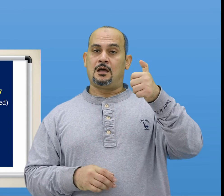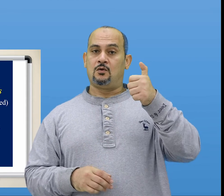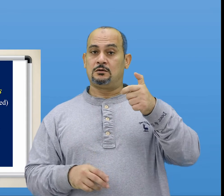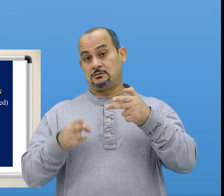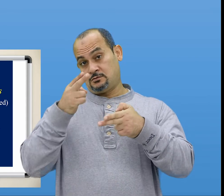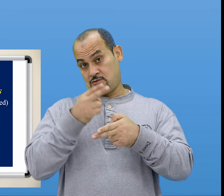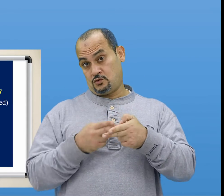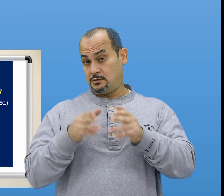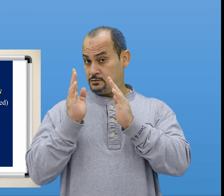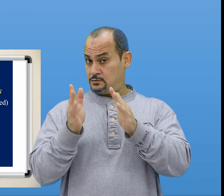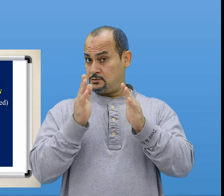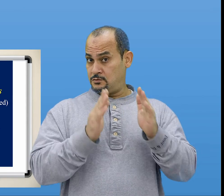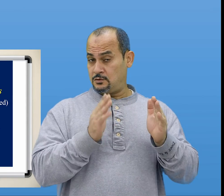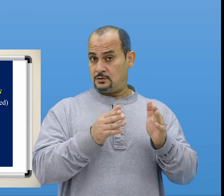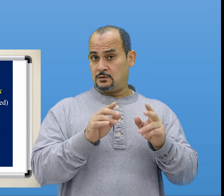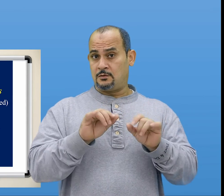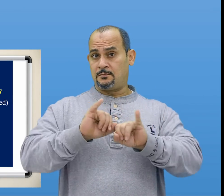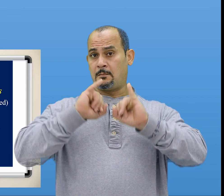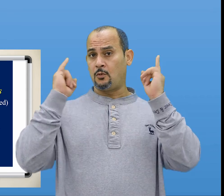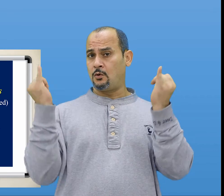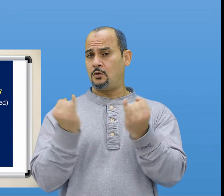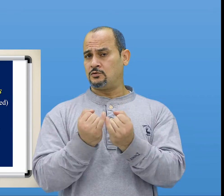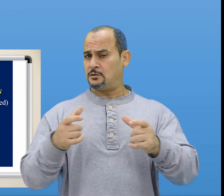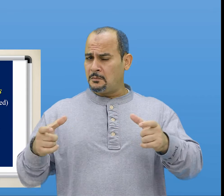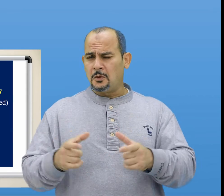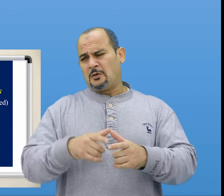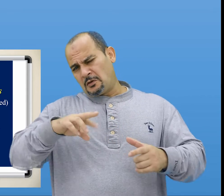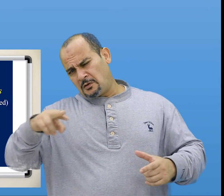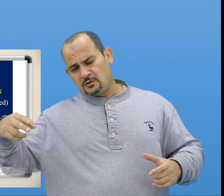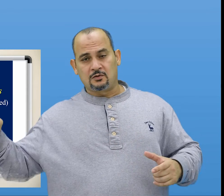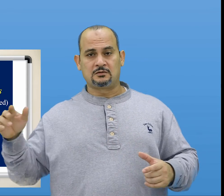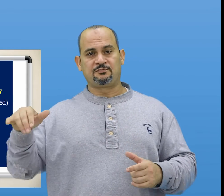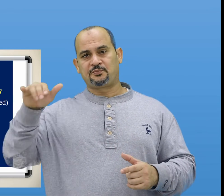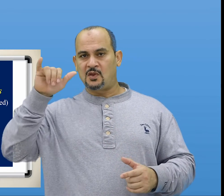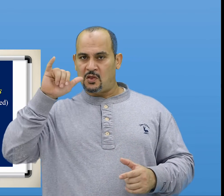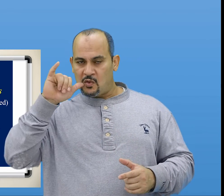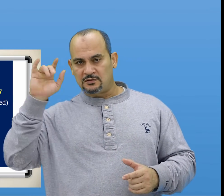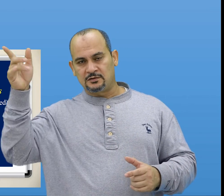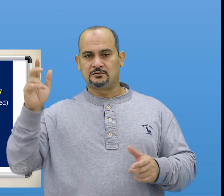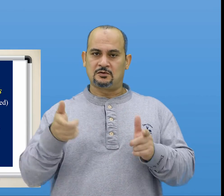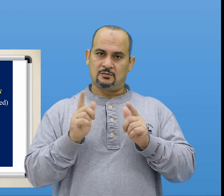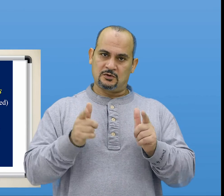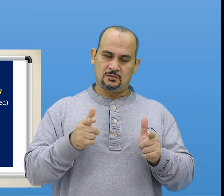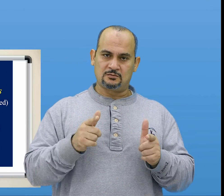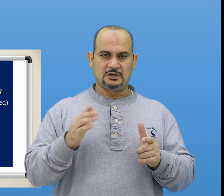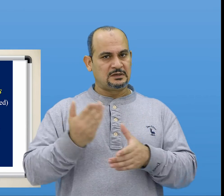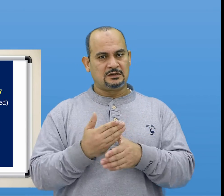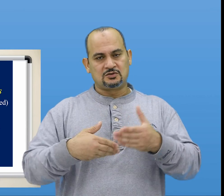clock. So we have wind up, correct. Good job. So we have you should wind up your alarm clock every